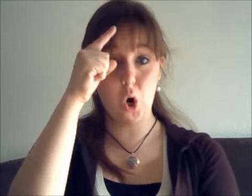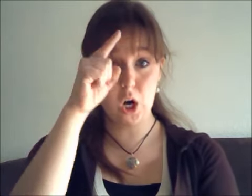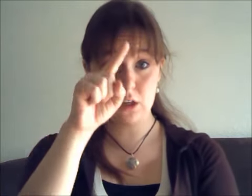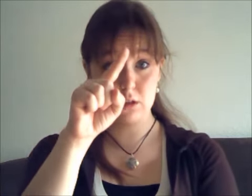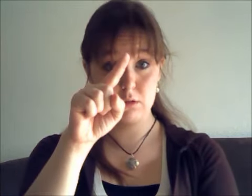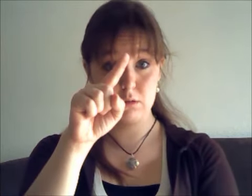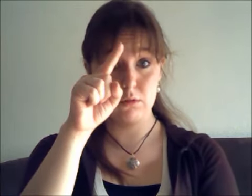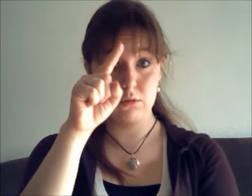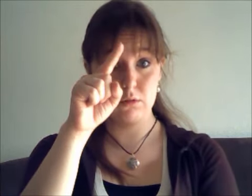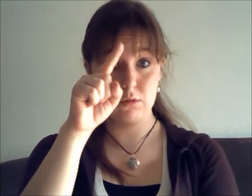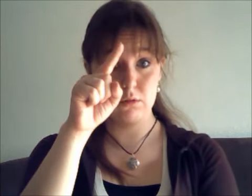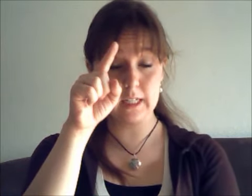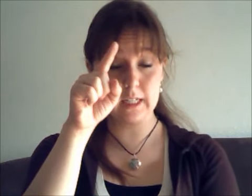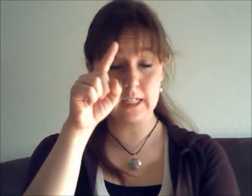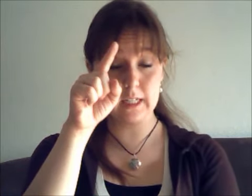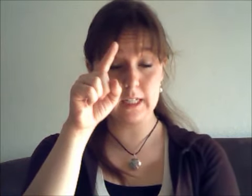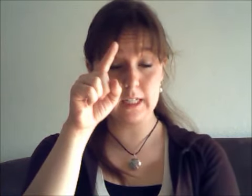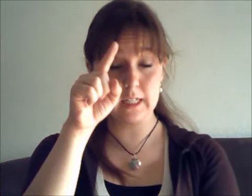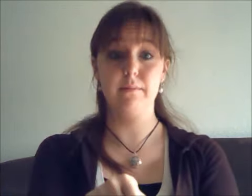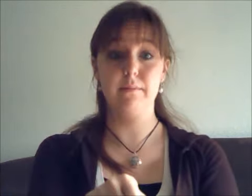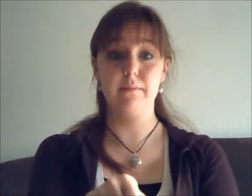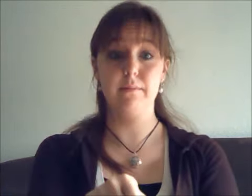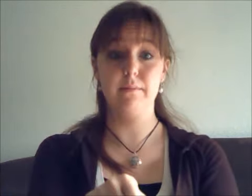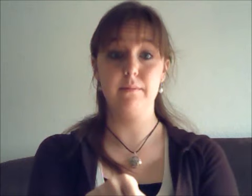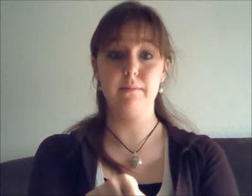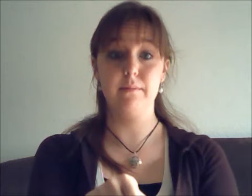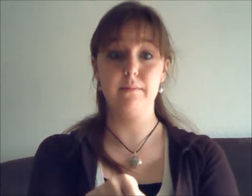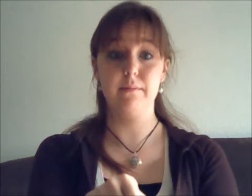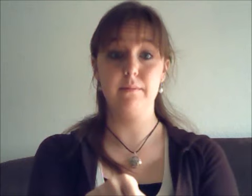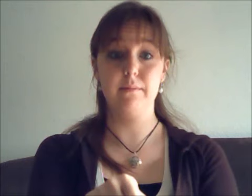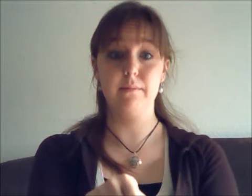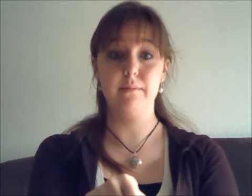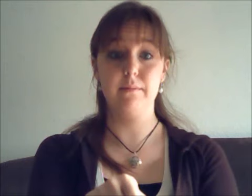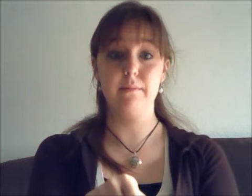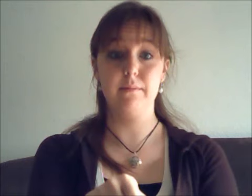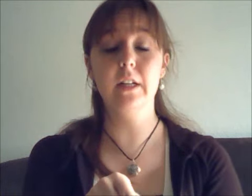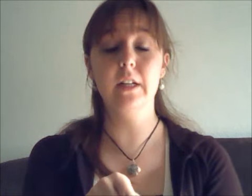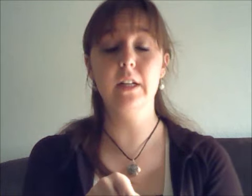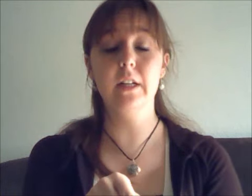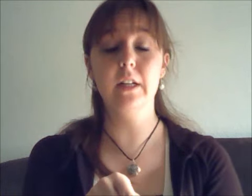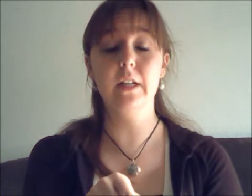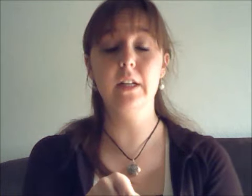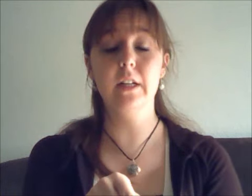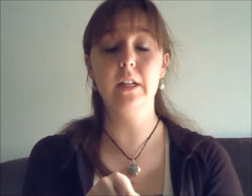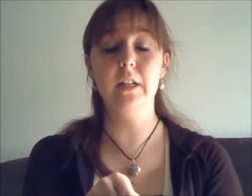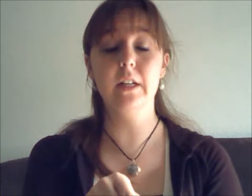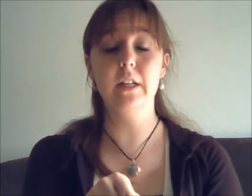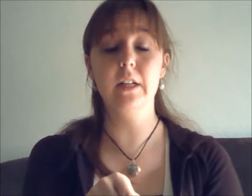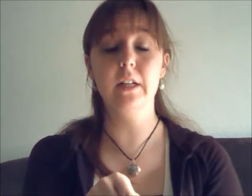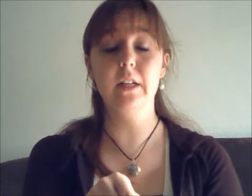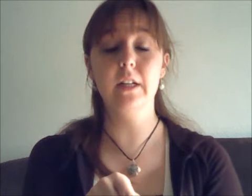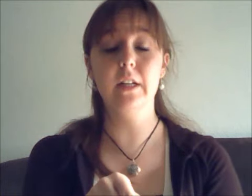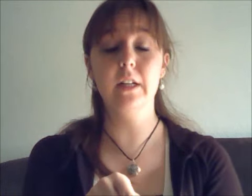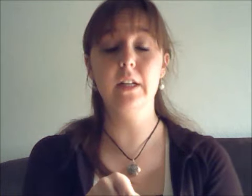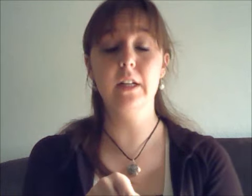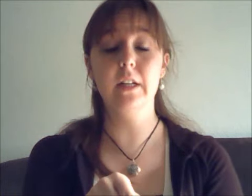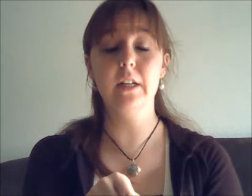for, remember that sign? Him. So there was no excuse for him to lie. That's basically what it's saying. And